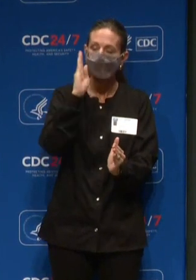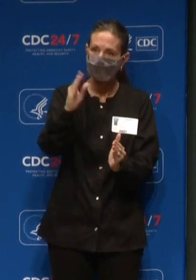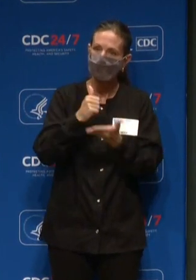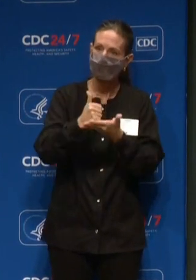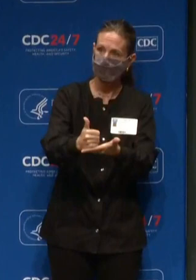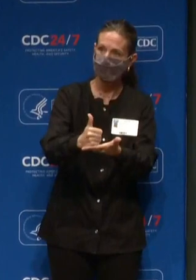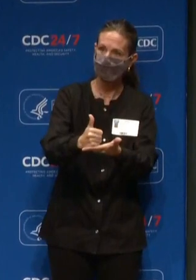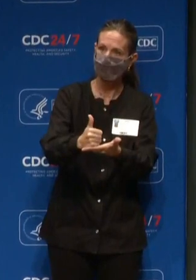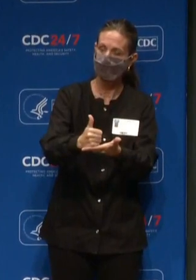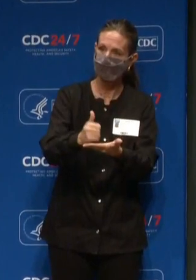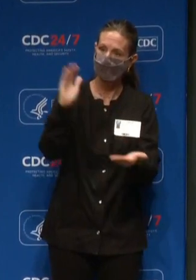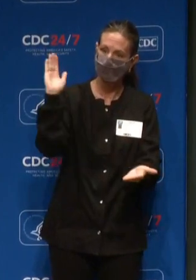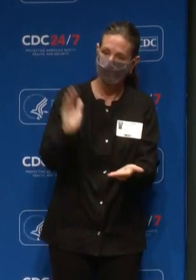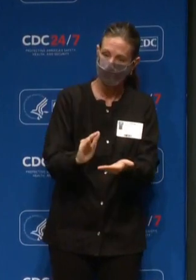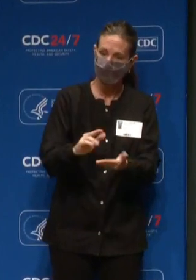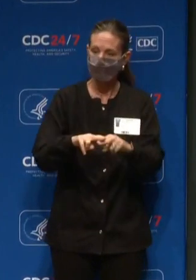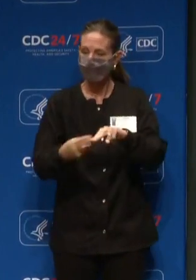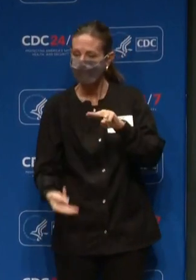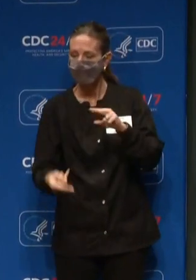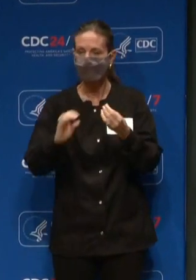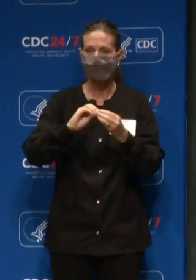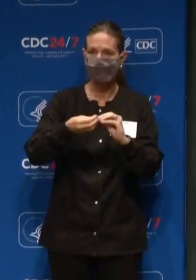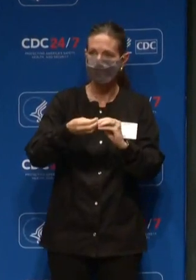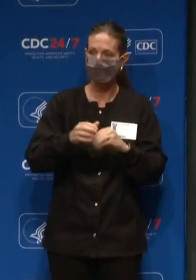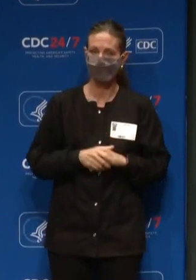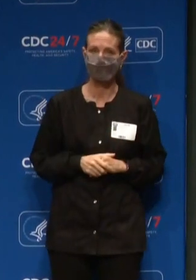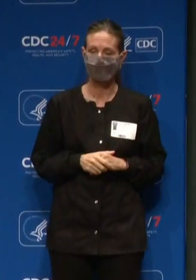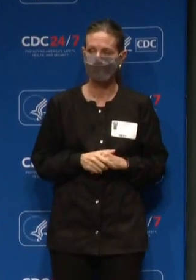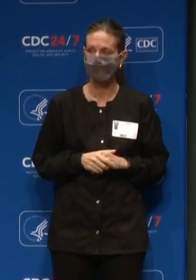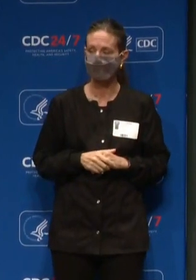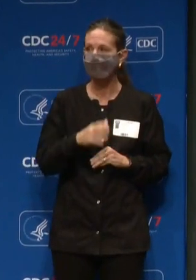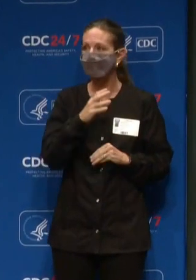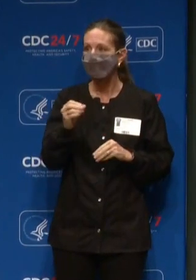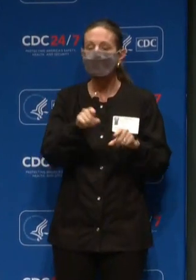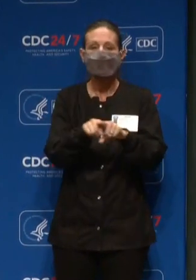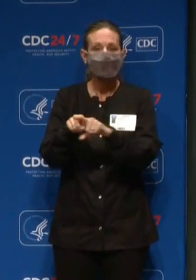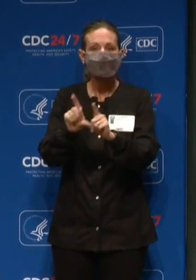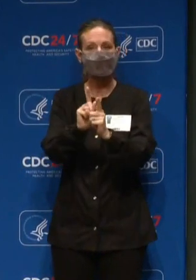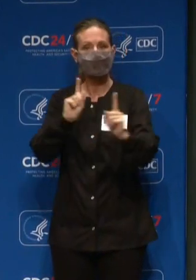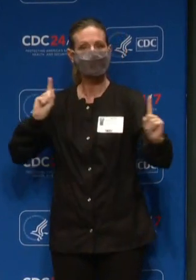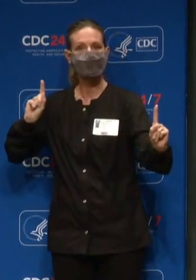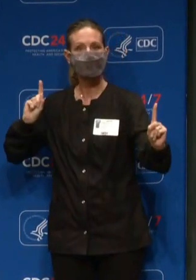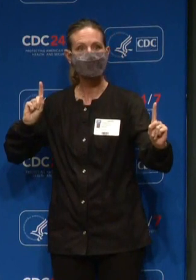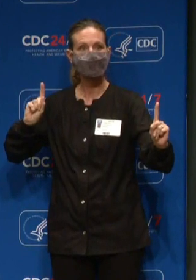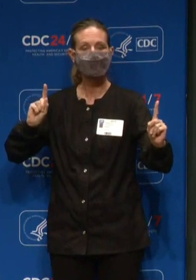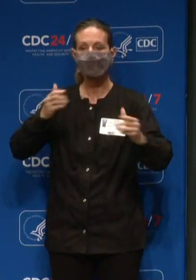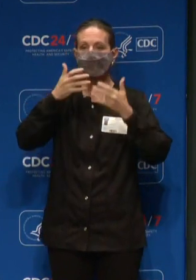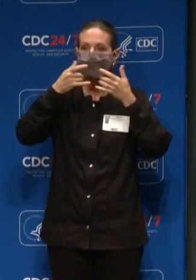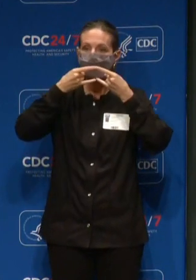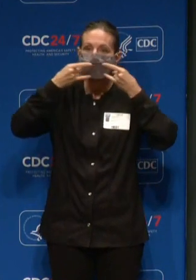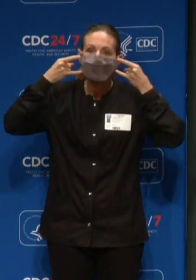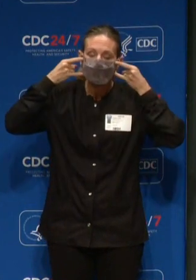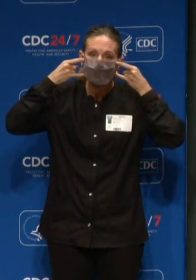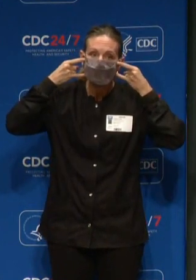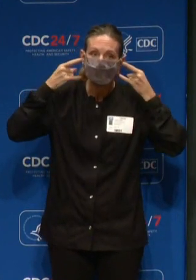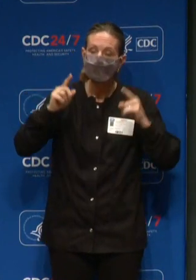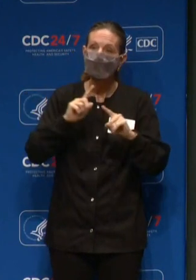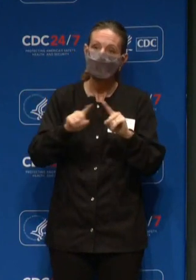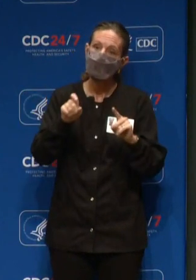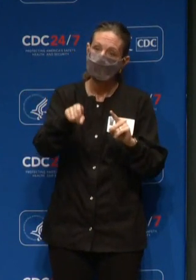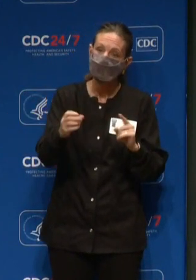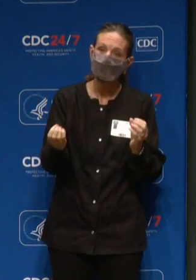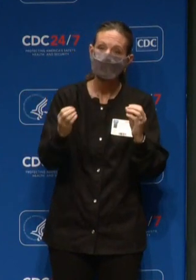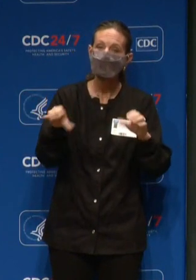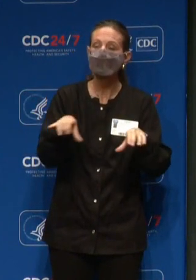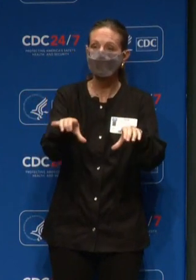these gatherings move indoors and adherence to face coverings and social distancing may not be optimal. I recognize